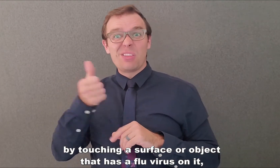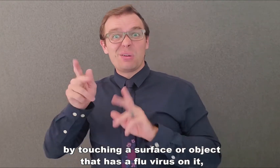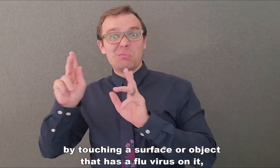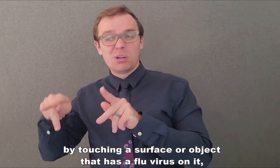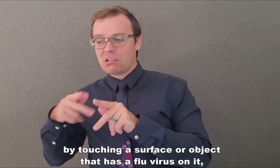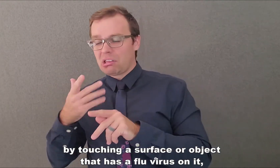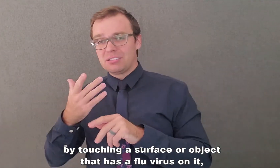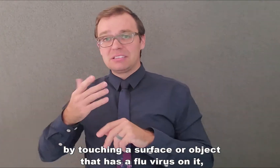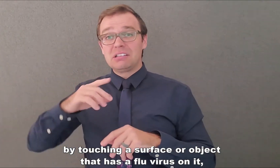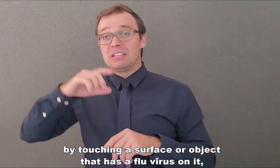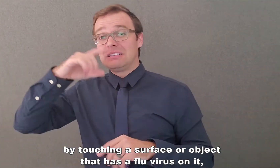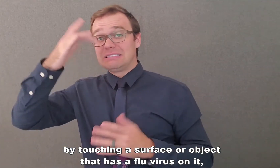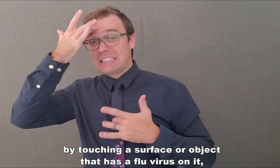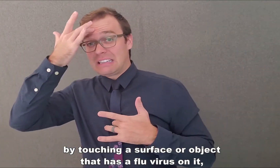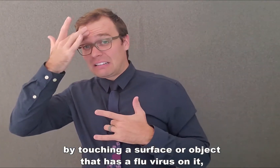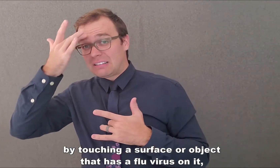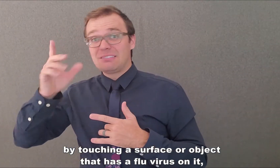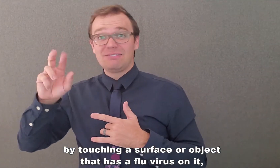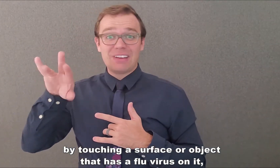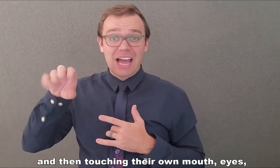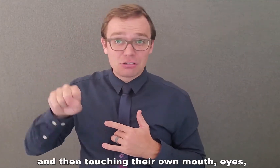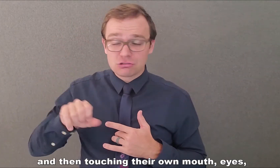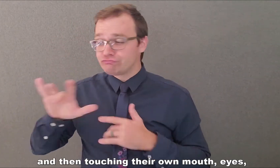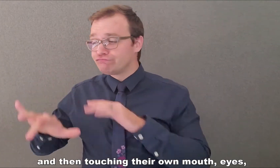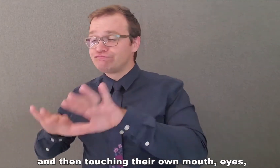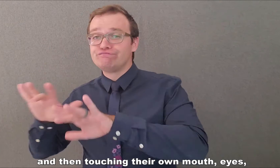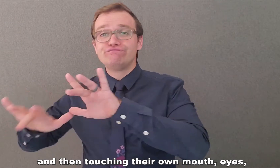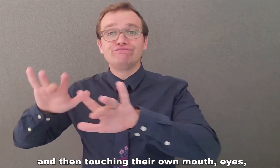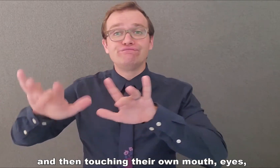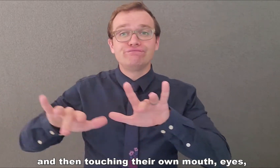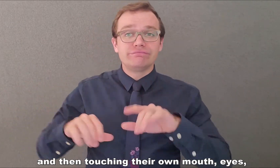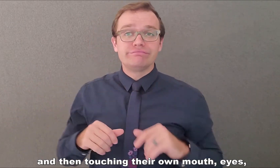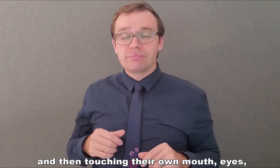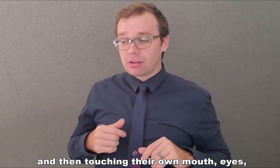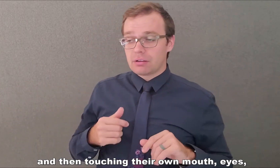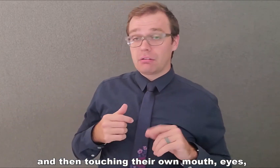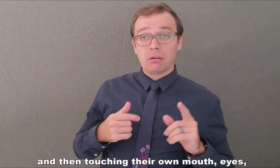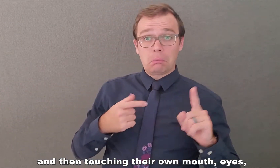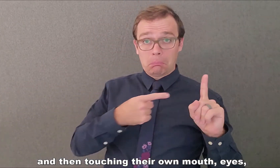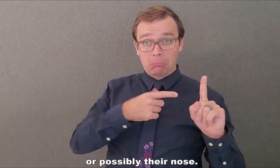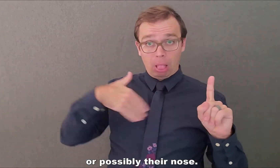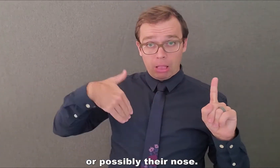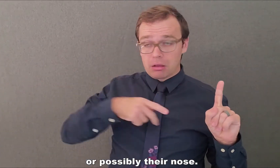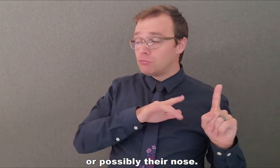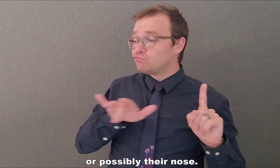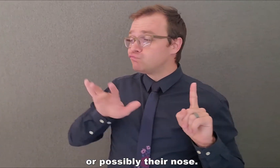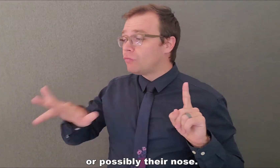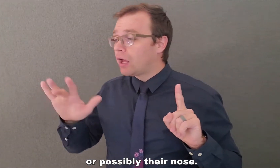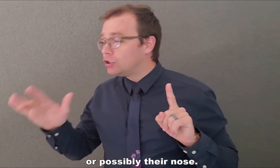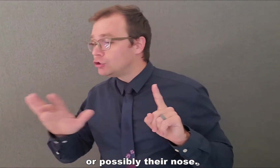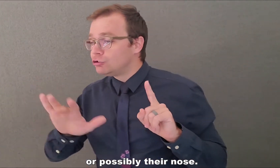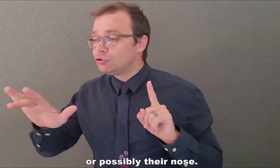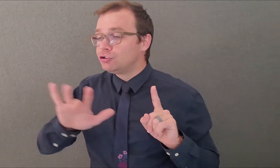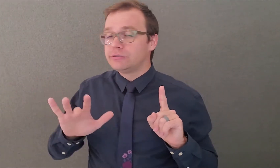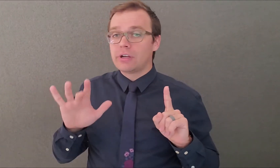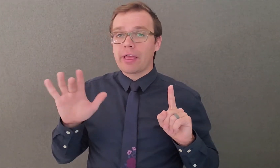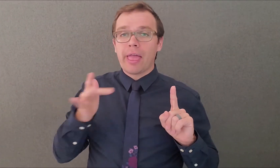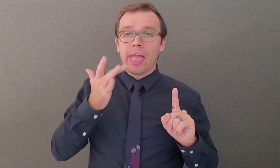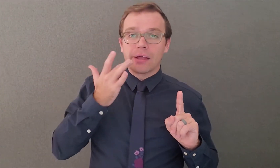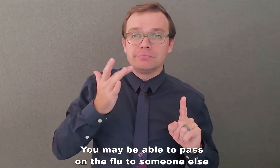has a flu virus on it, and then touching their own mouth, eyes, or possibly their nose. You may